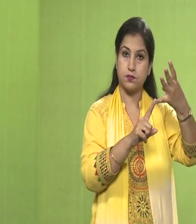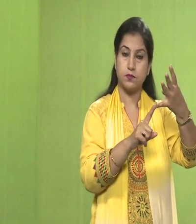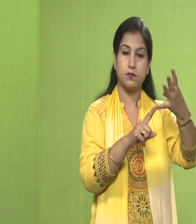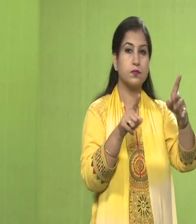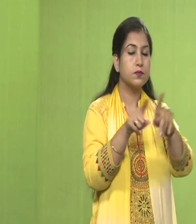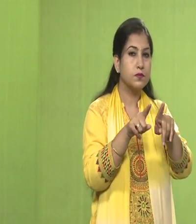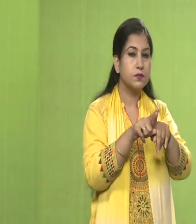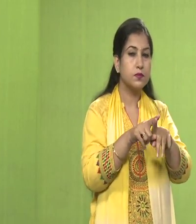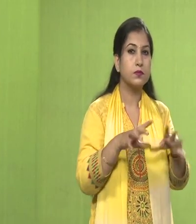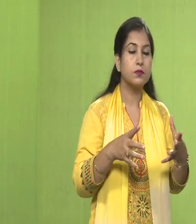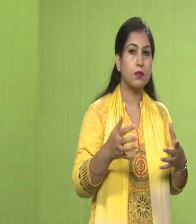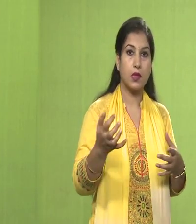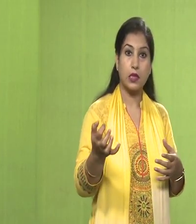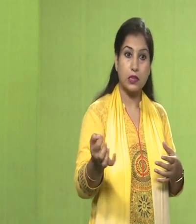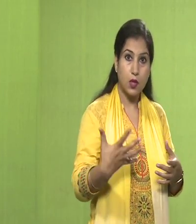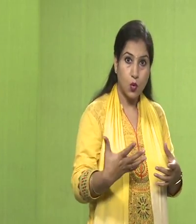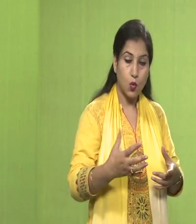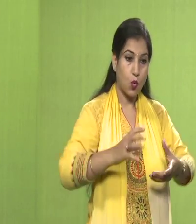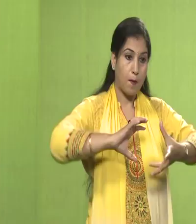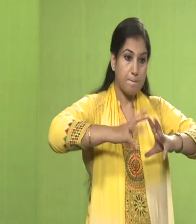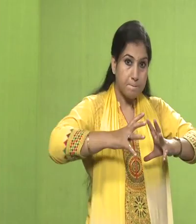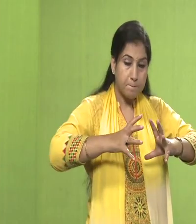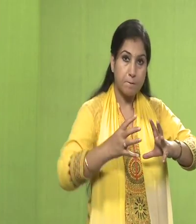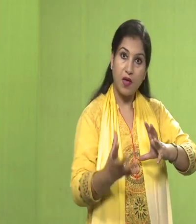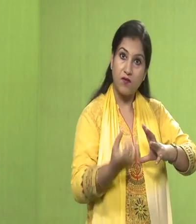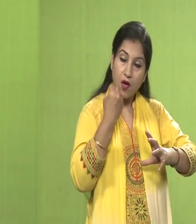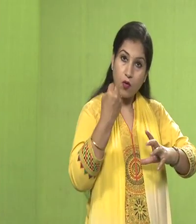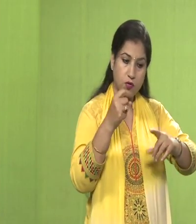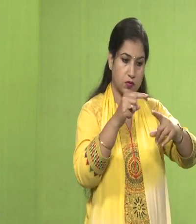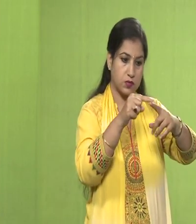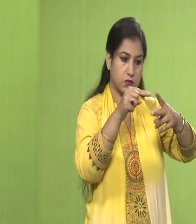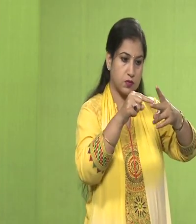We understood about the invention of new instruments like compass,